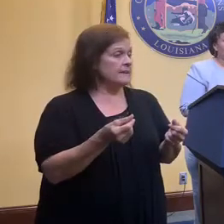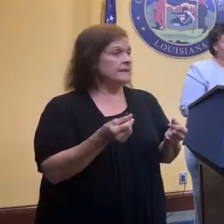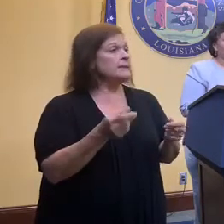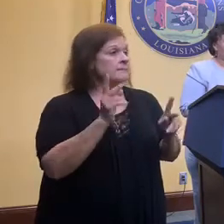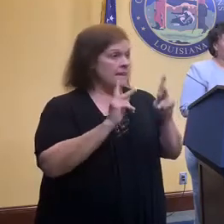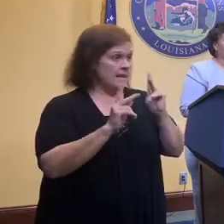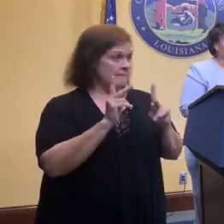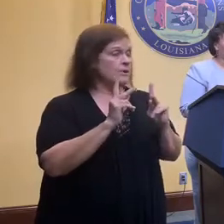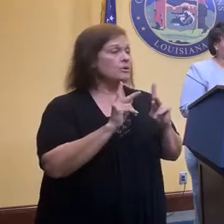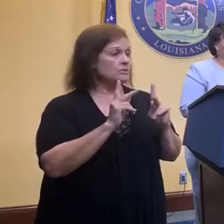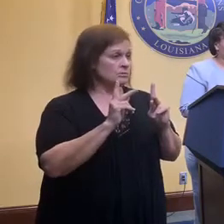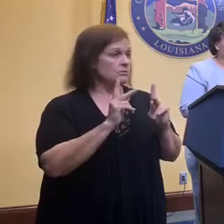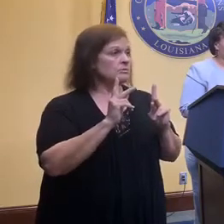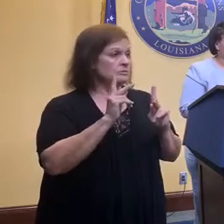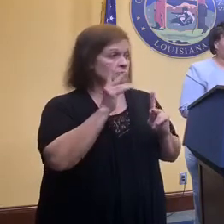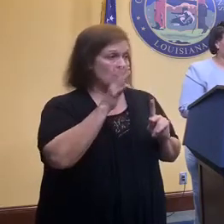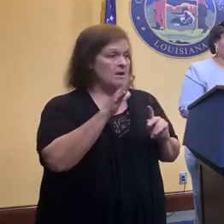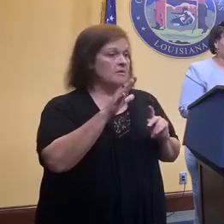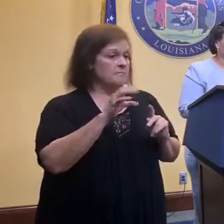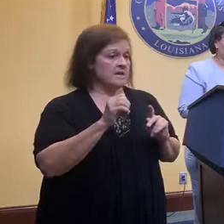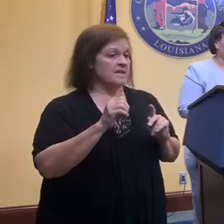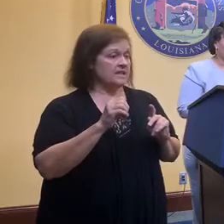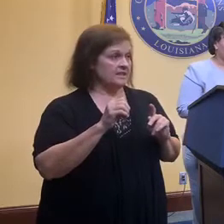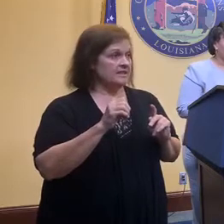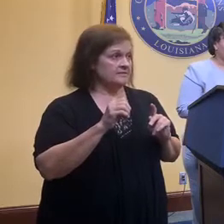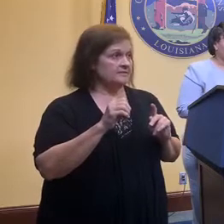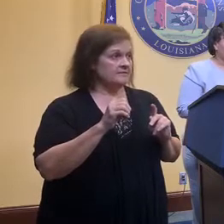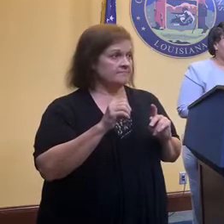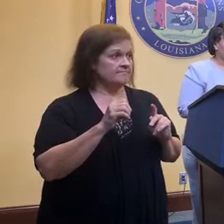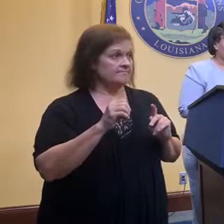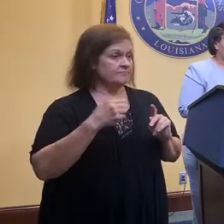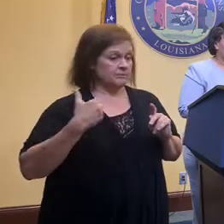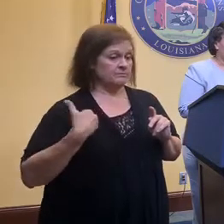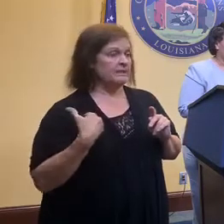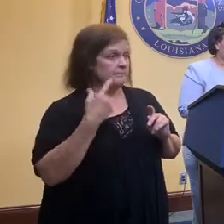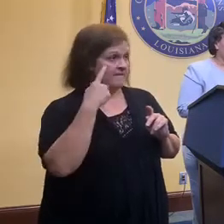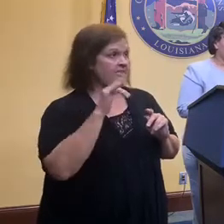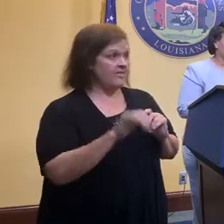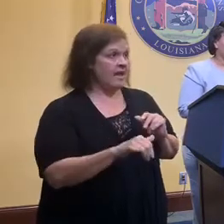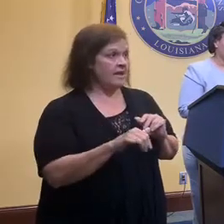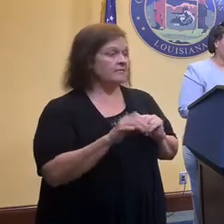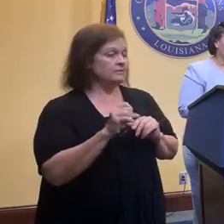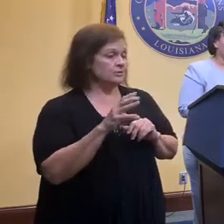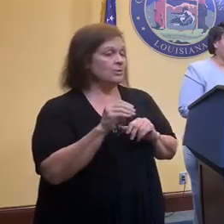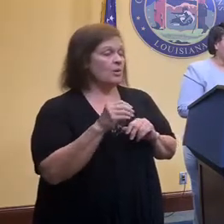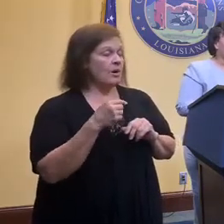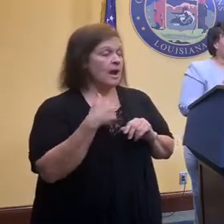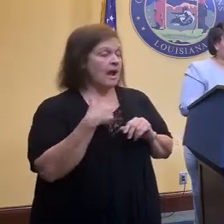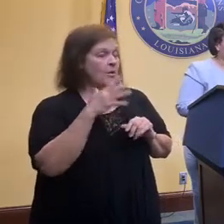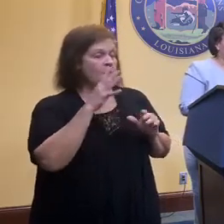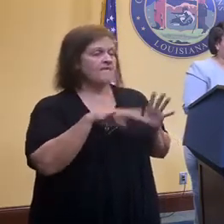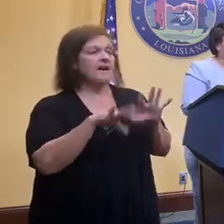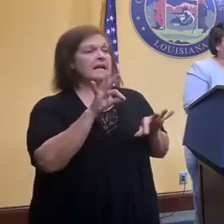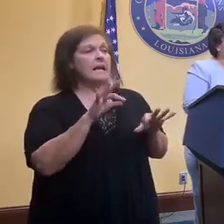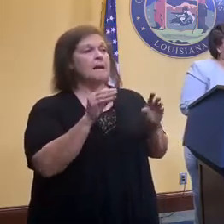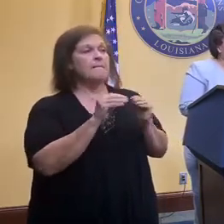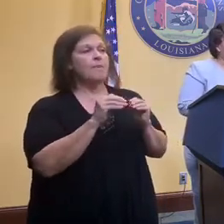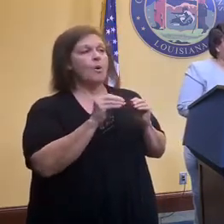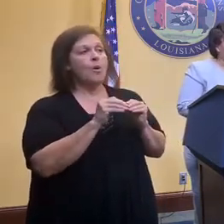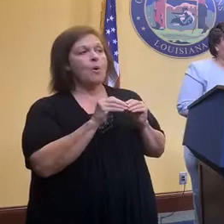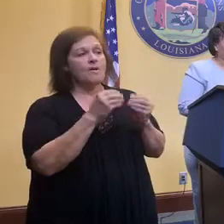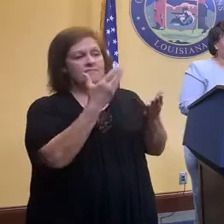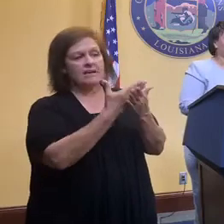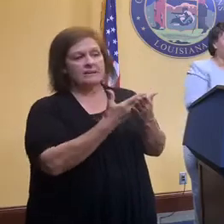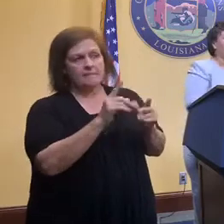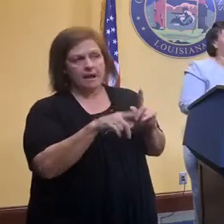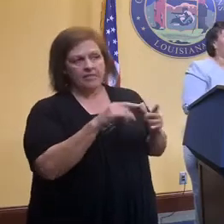individuals will be held accountable, period. Thank you. So I'll definitely learn more, about the facts associated with